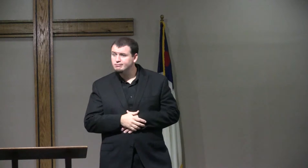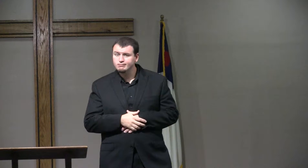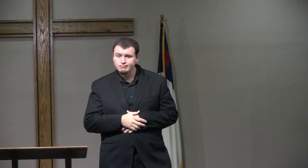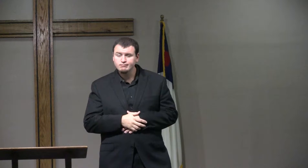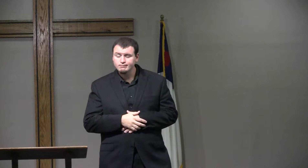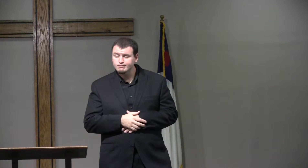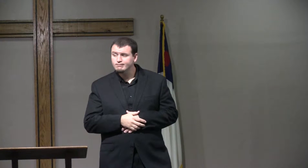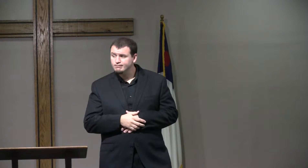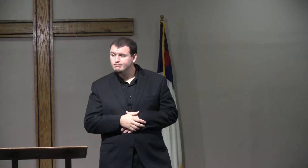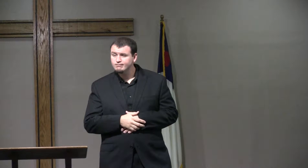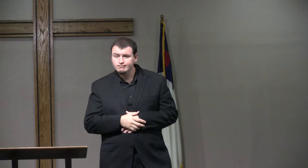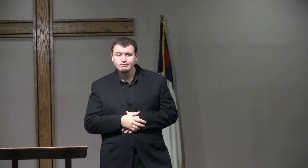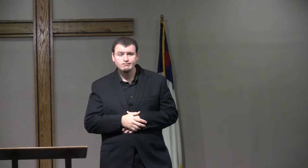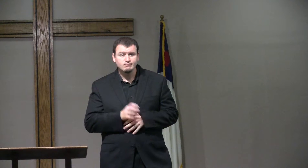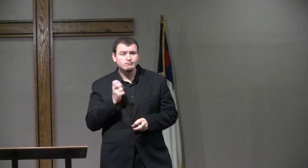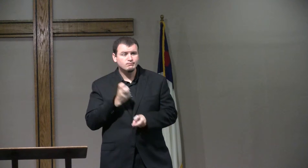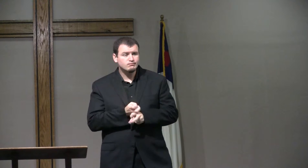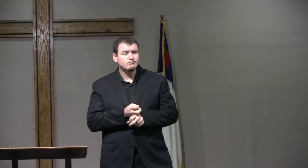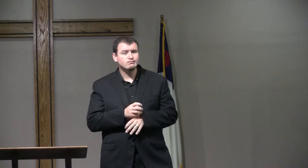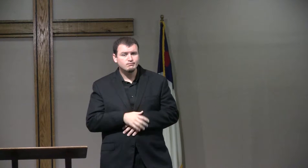Yeah, that's right.